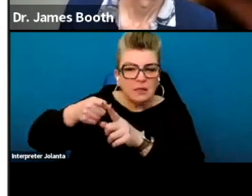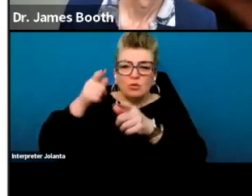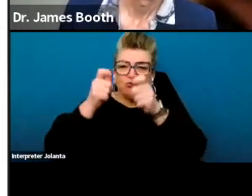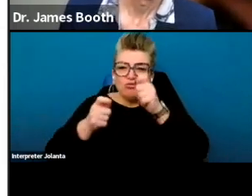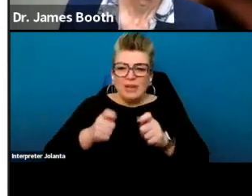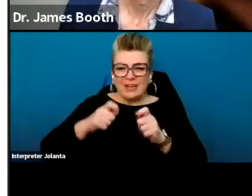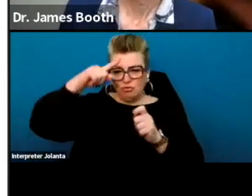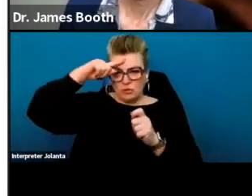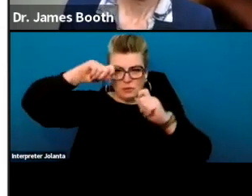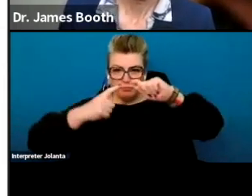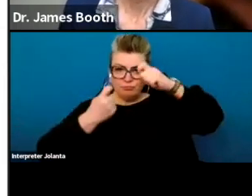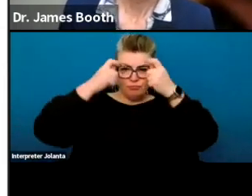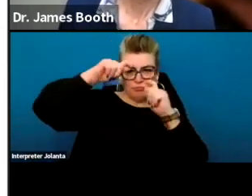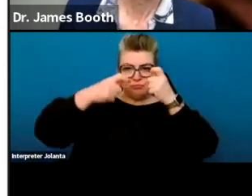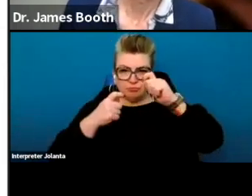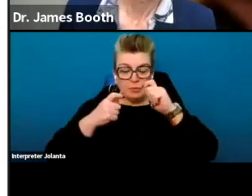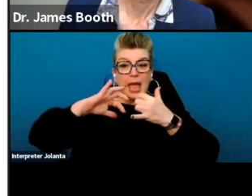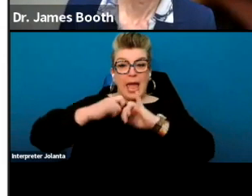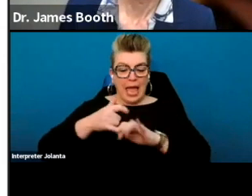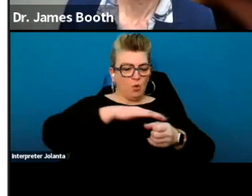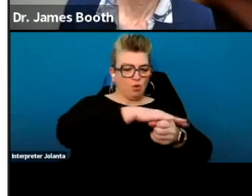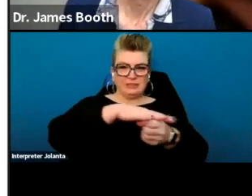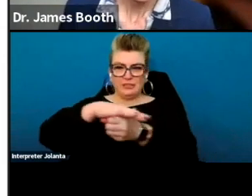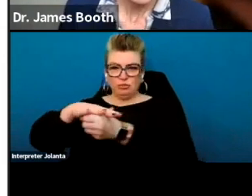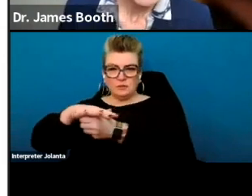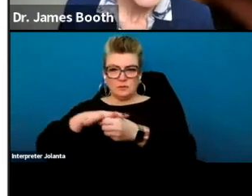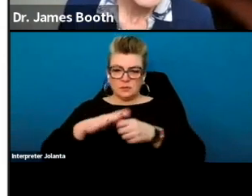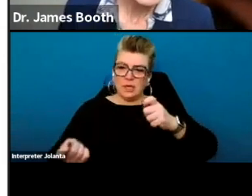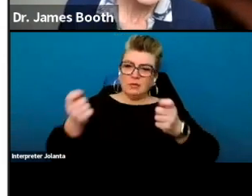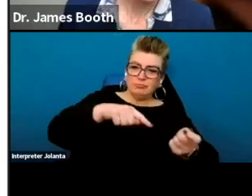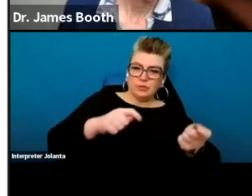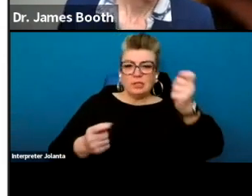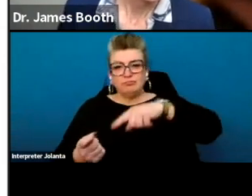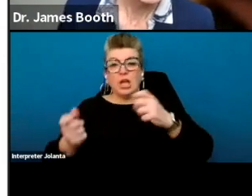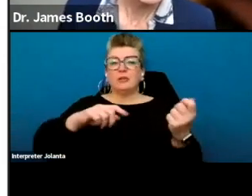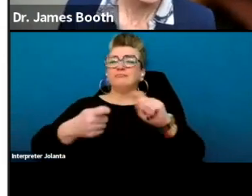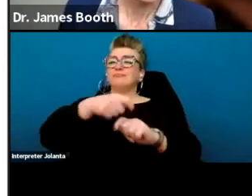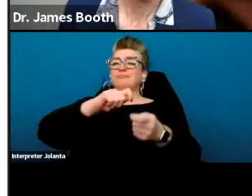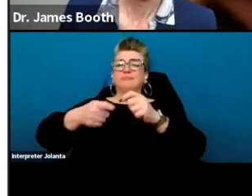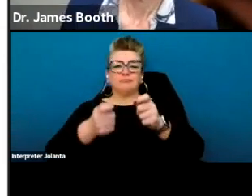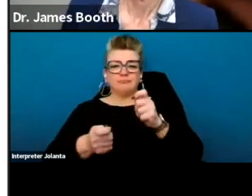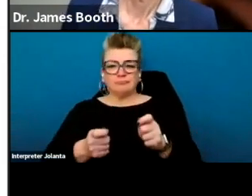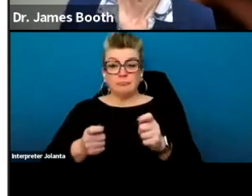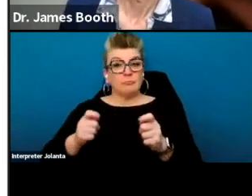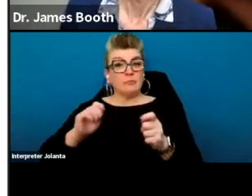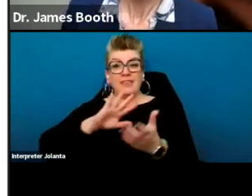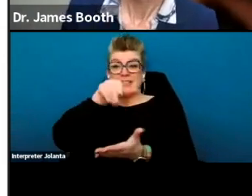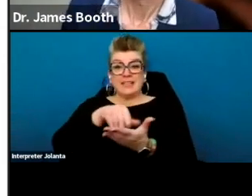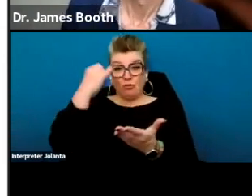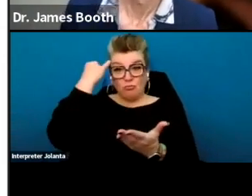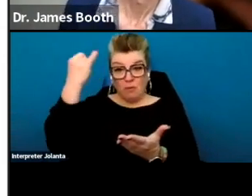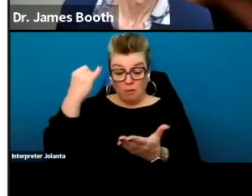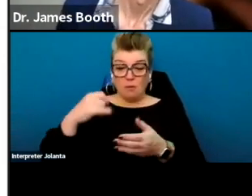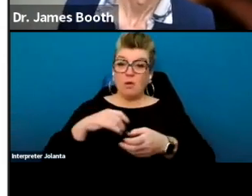interaction between brain regions. So the central idea is that this change in interaction between